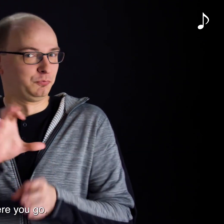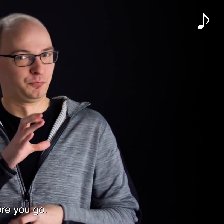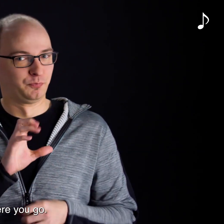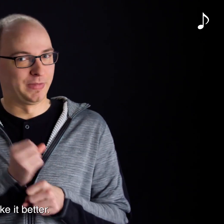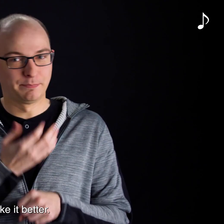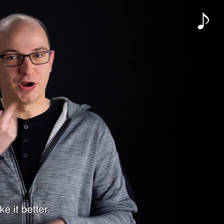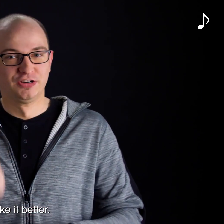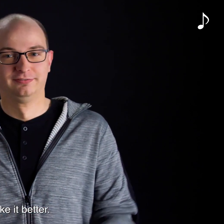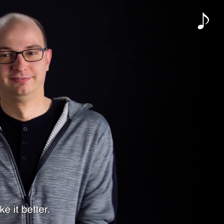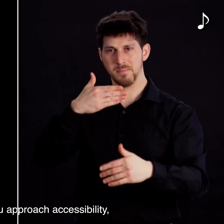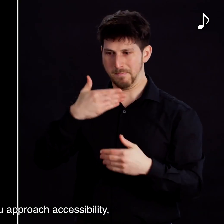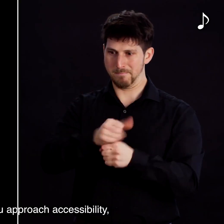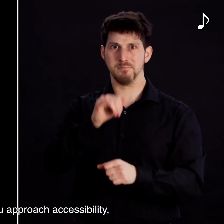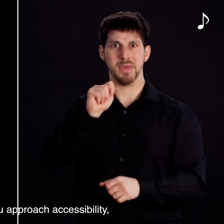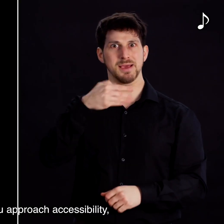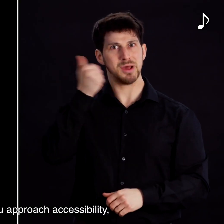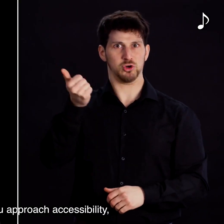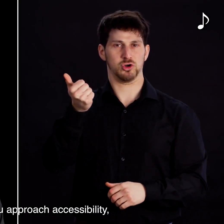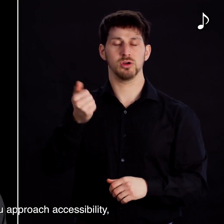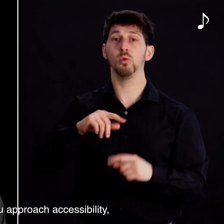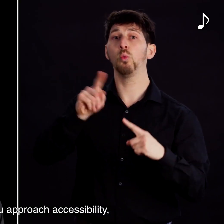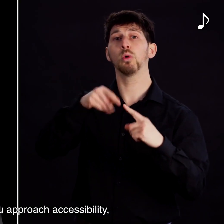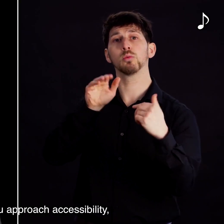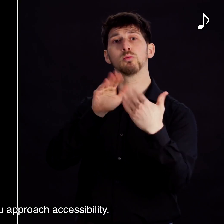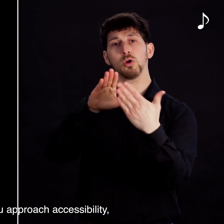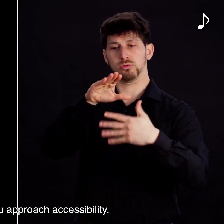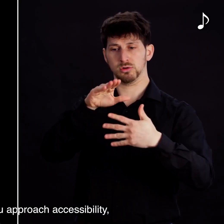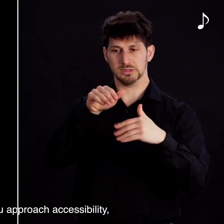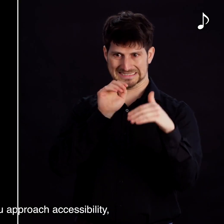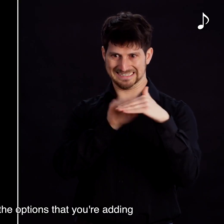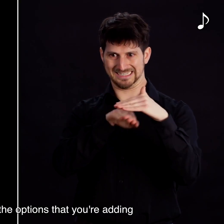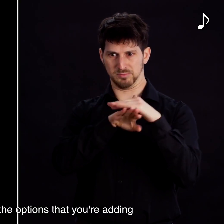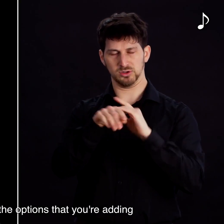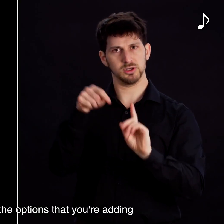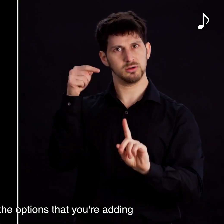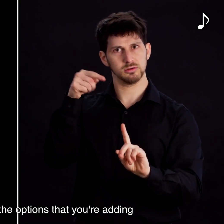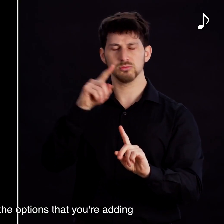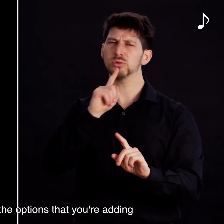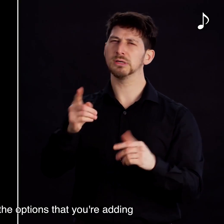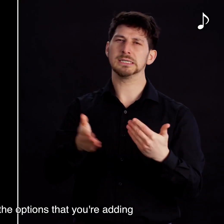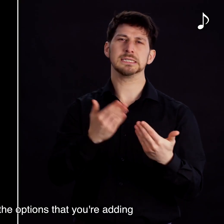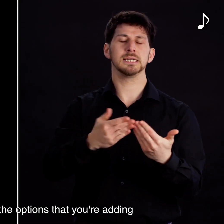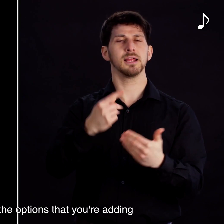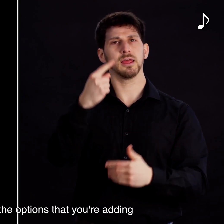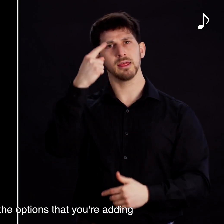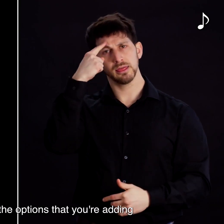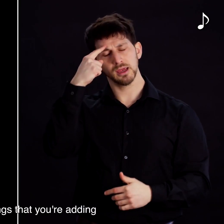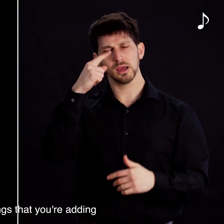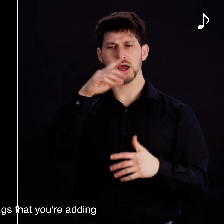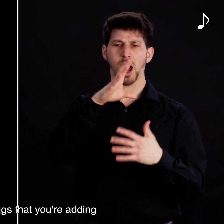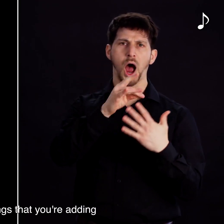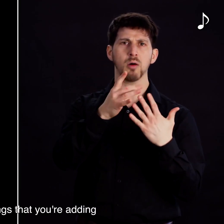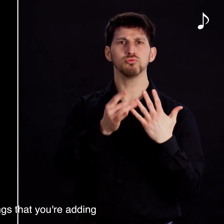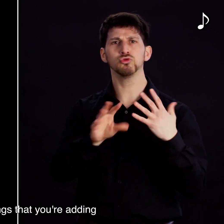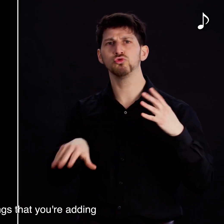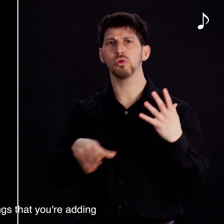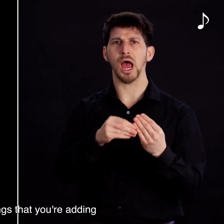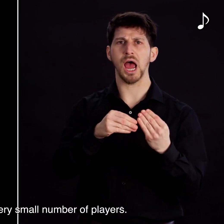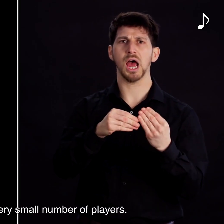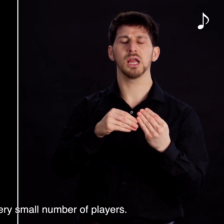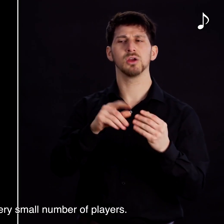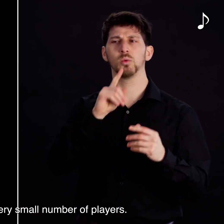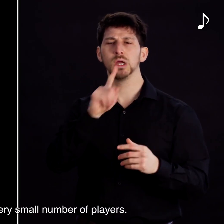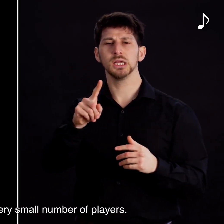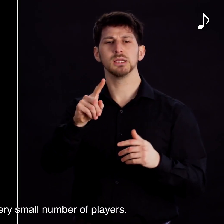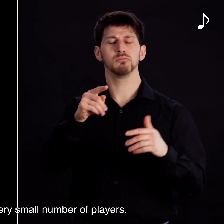make it better i think when you approach accessibility it's it's easy to think that the options that you're adding and the settings that you're adding are only